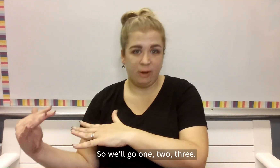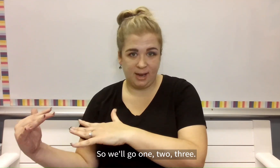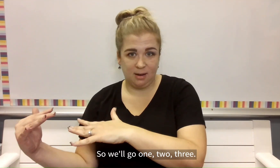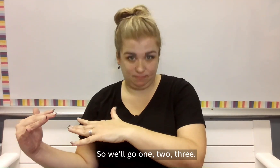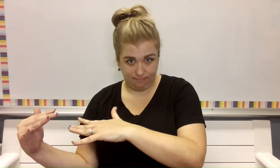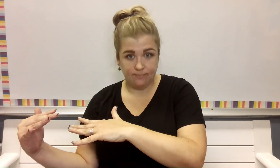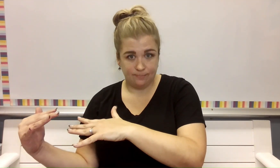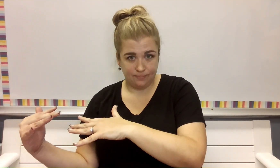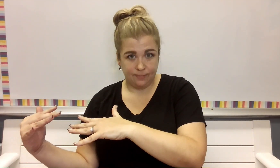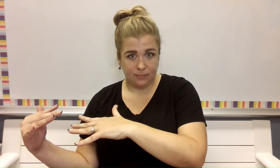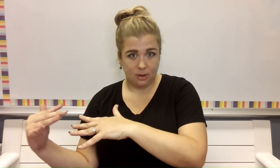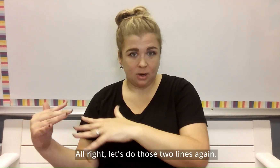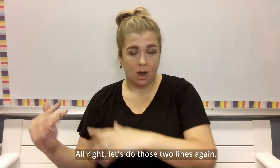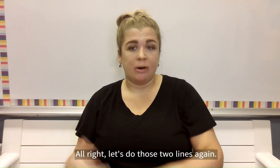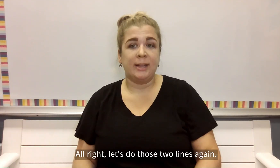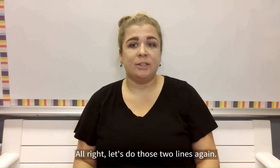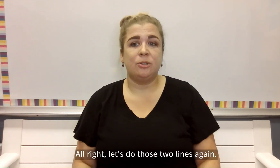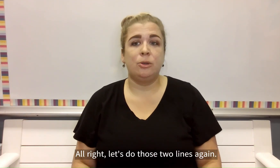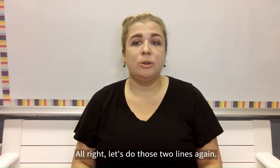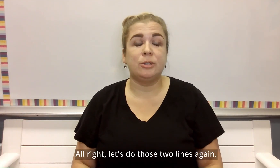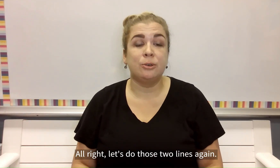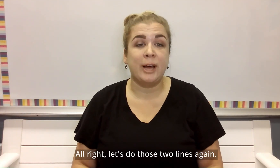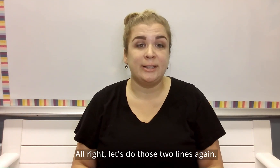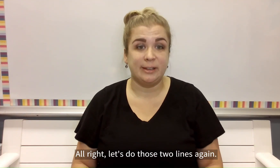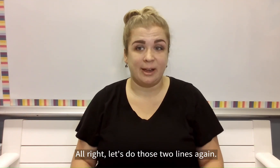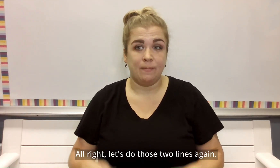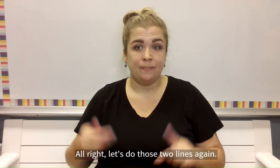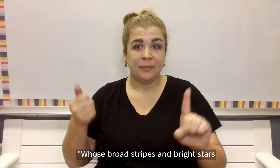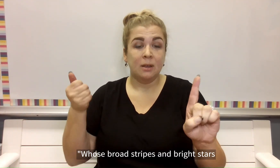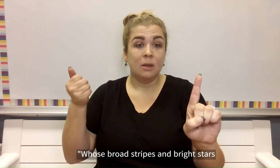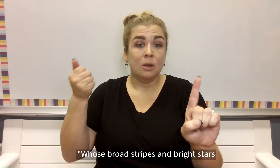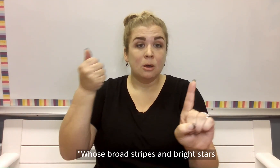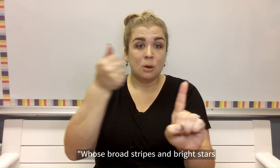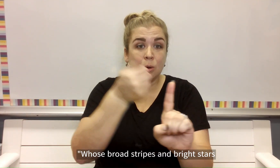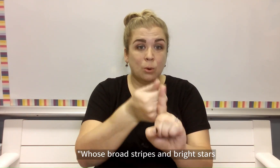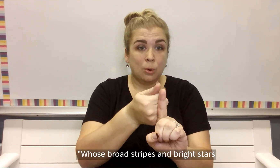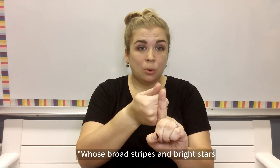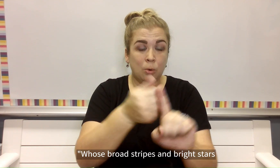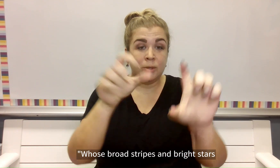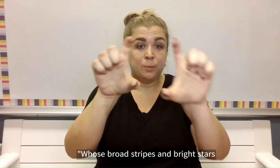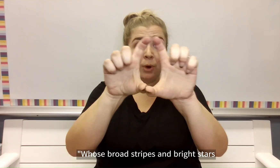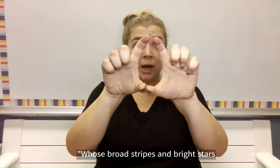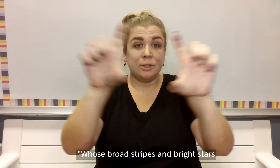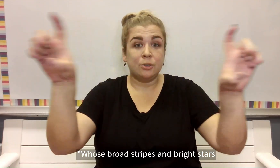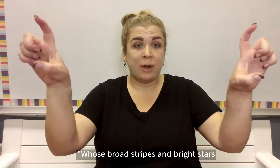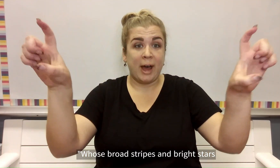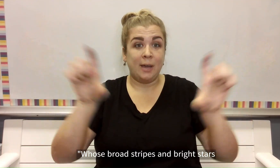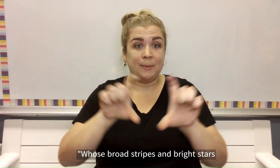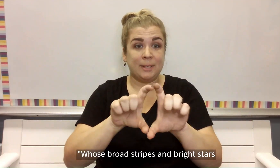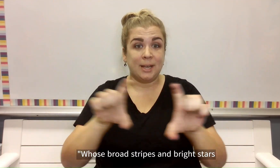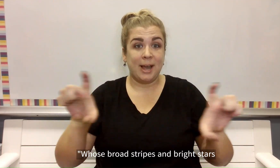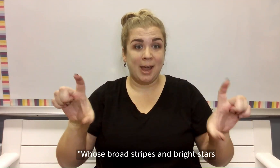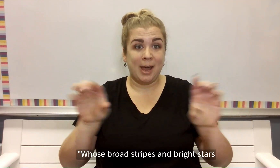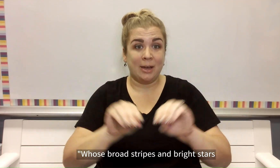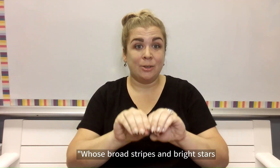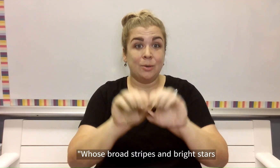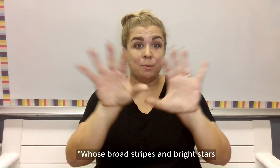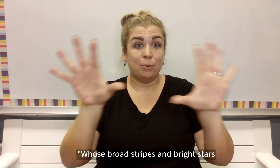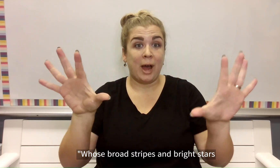3. All right, let's do those 2 lines again. Whose broad stripes and